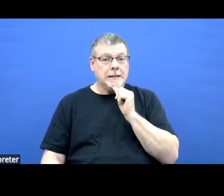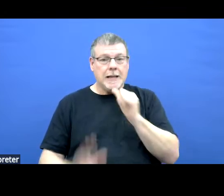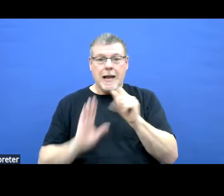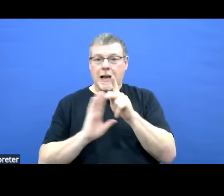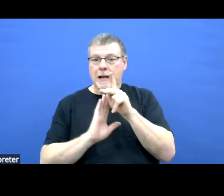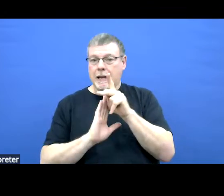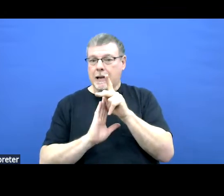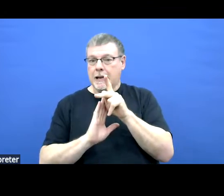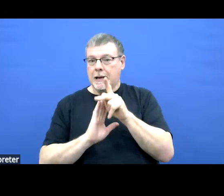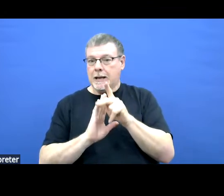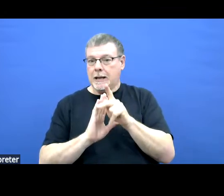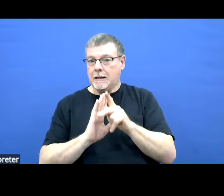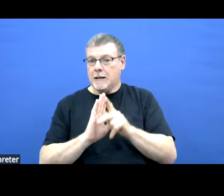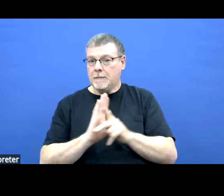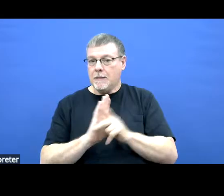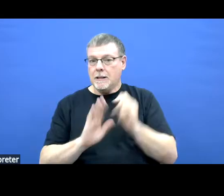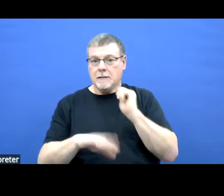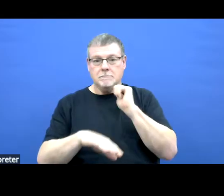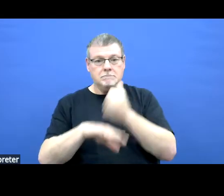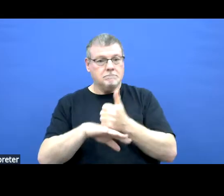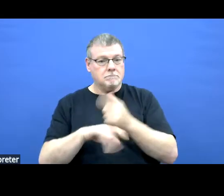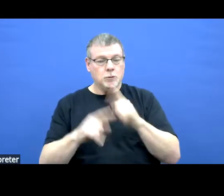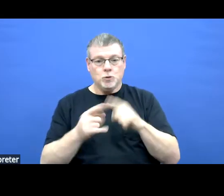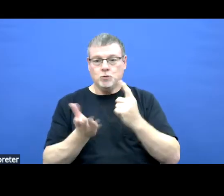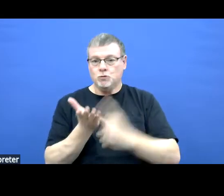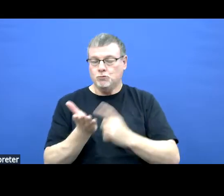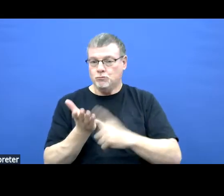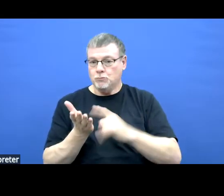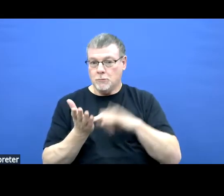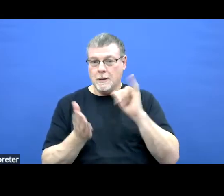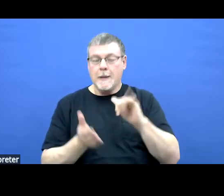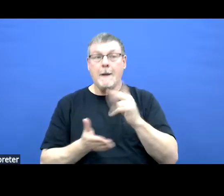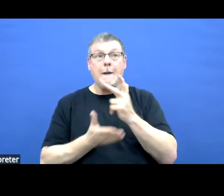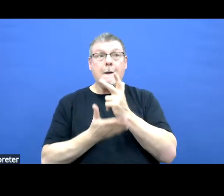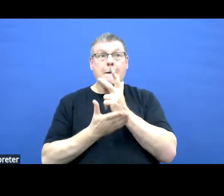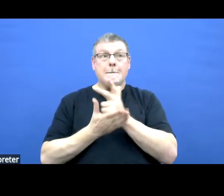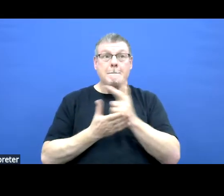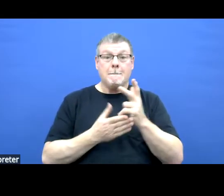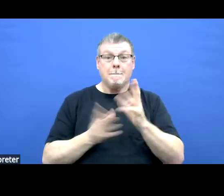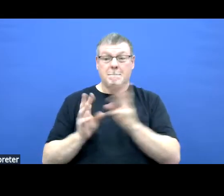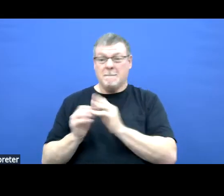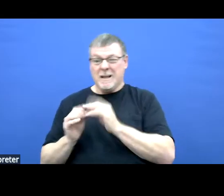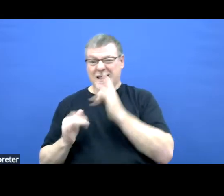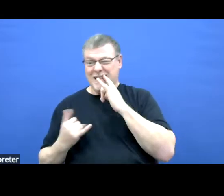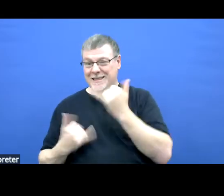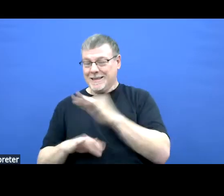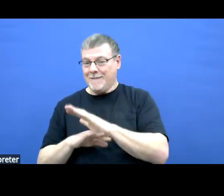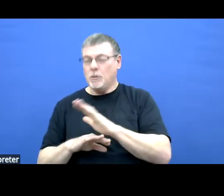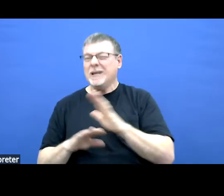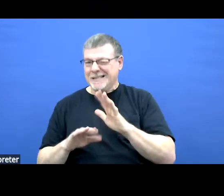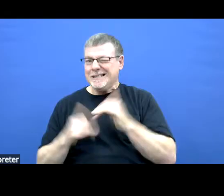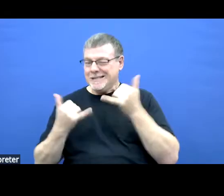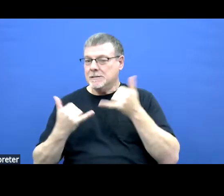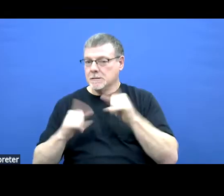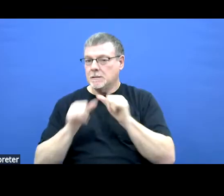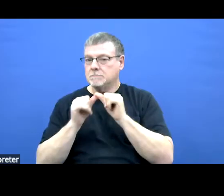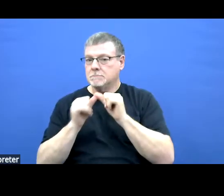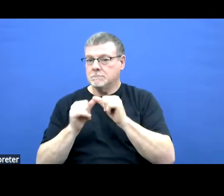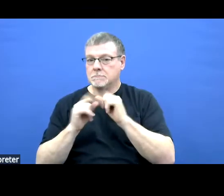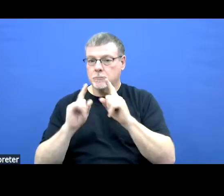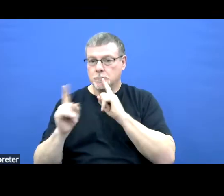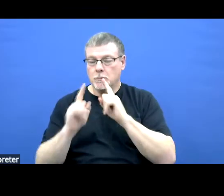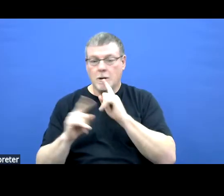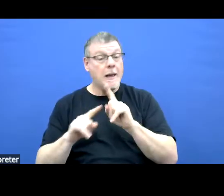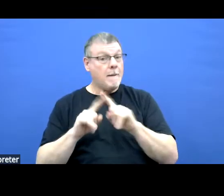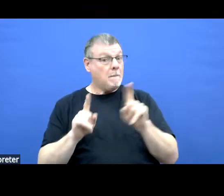policy in place to address that. I just had a parking meeting this afternoon. So again, it's an ongoing conversation,